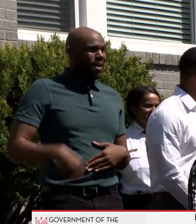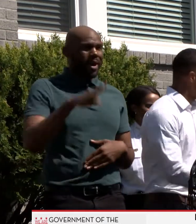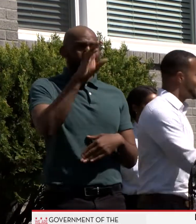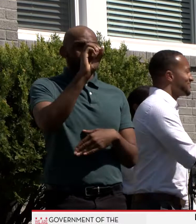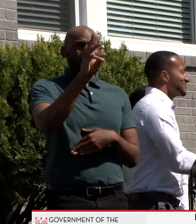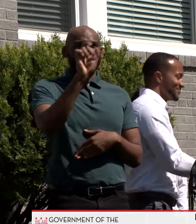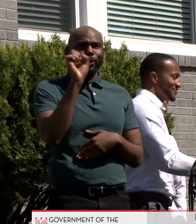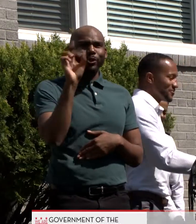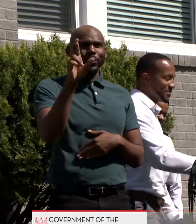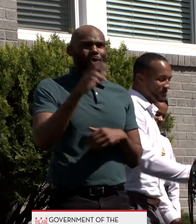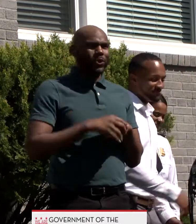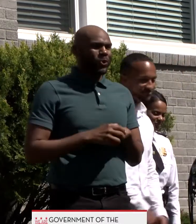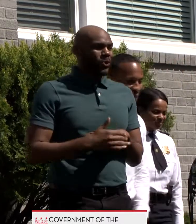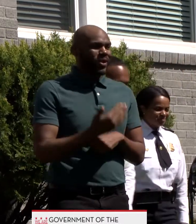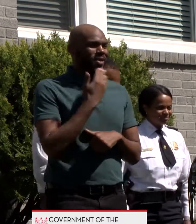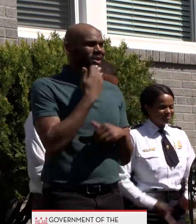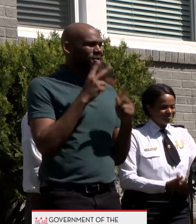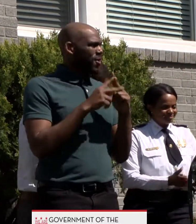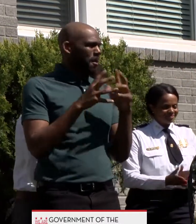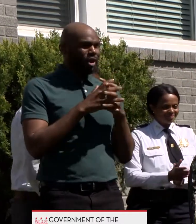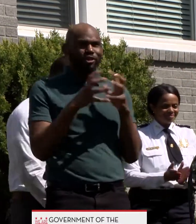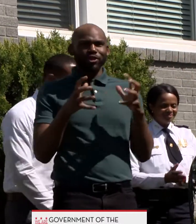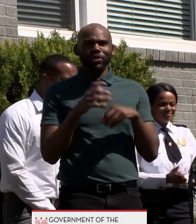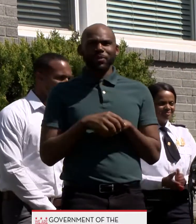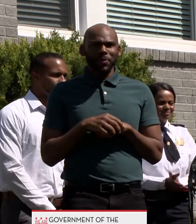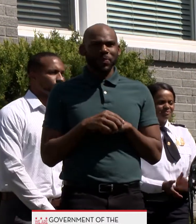you so much.